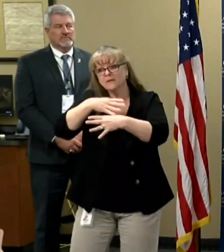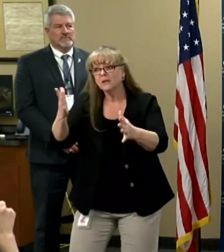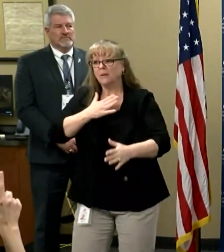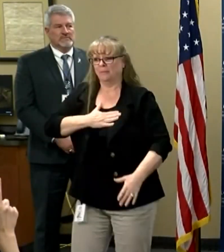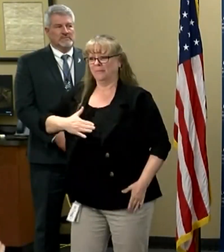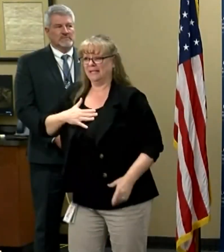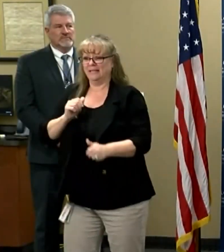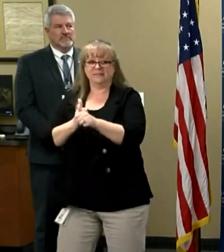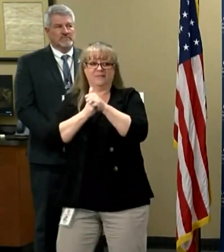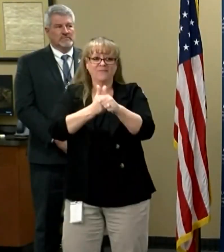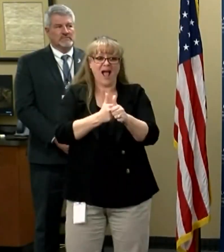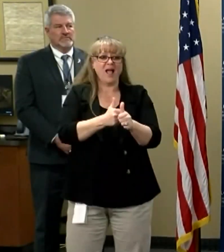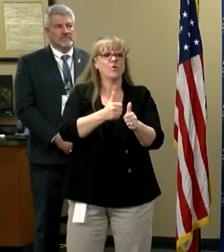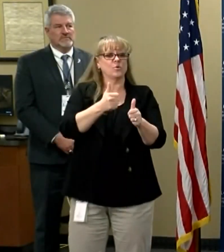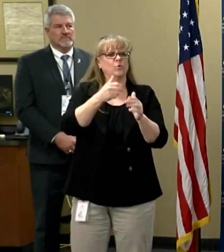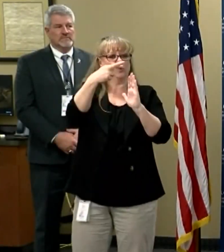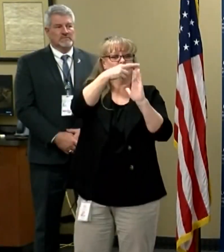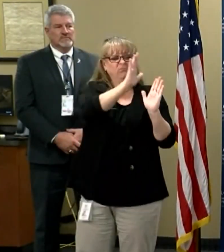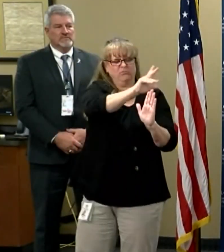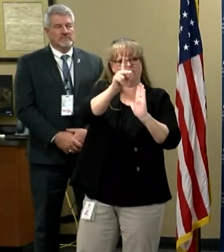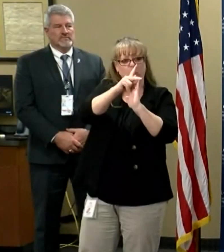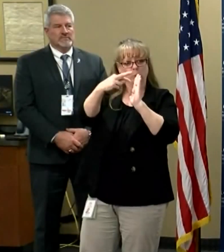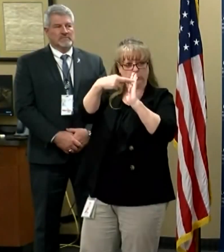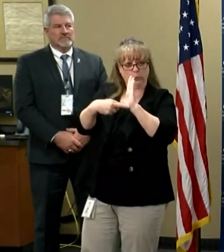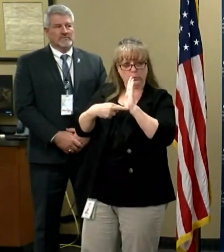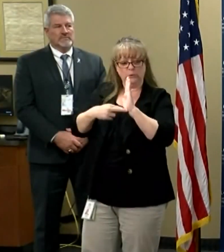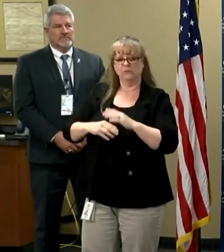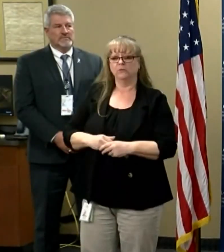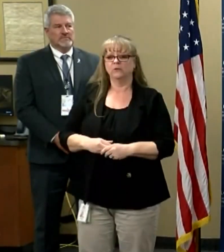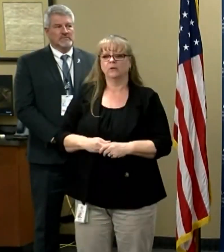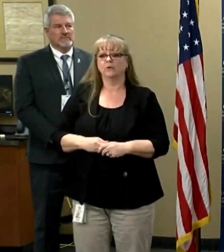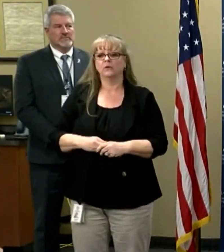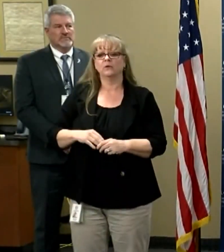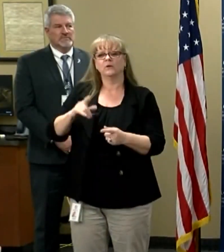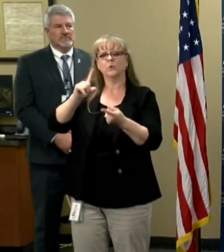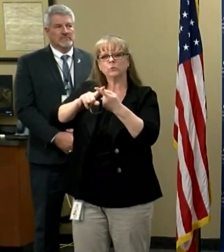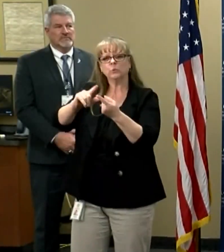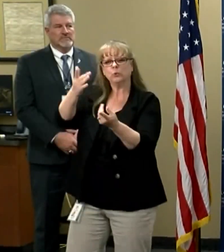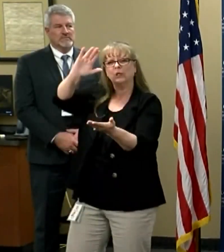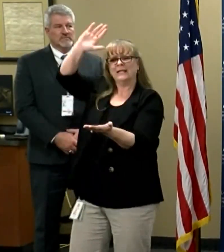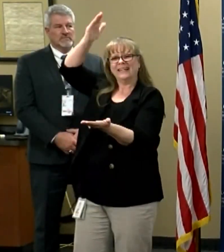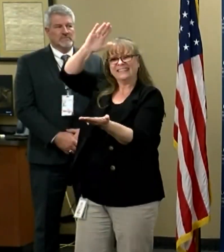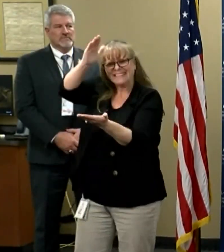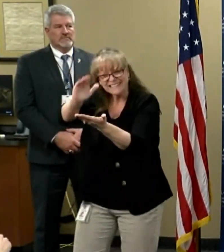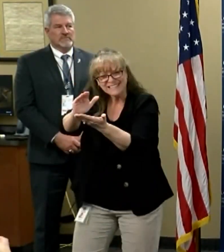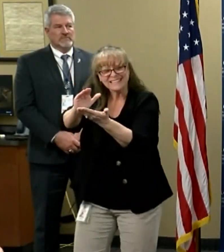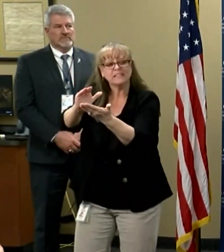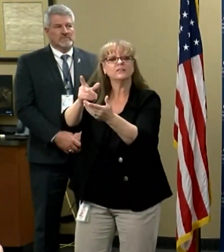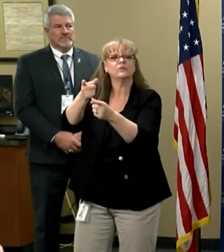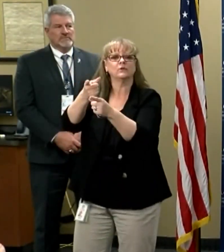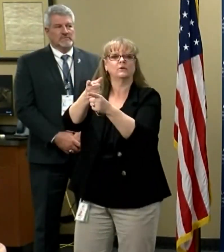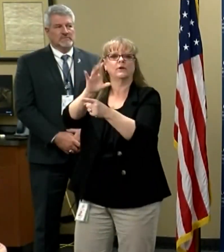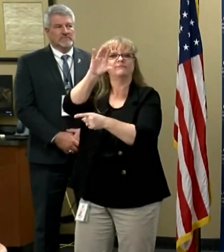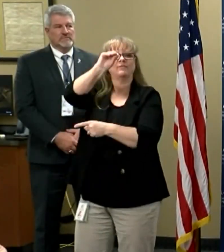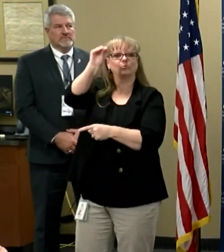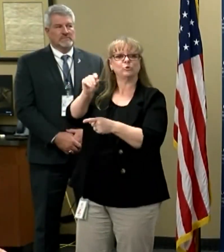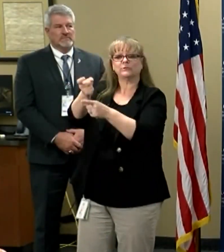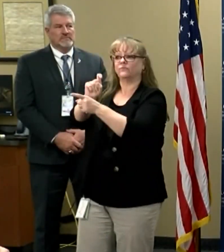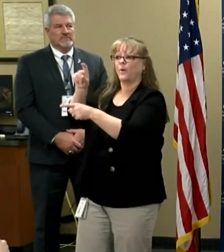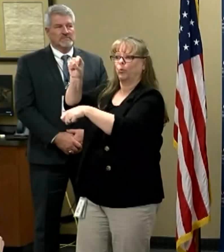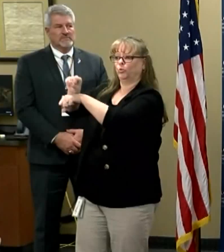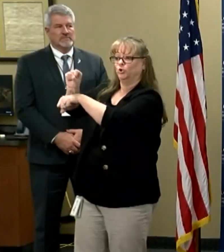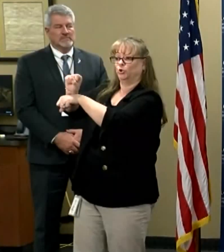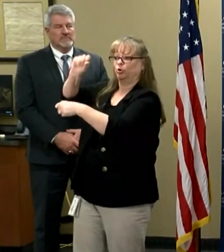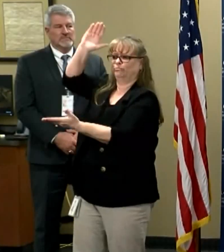while isolation, social isolation has increased and distancing has increased, it's not yet reached the number that we need to